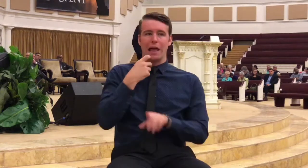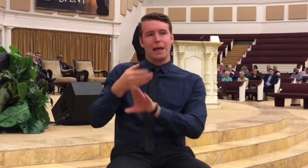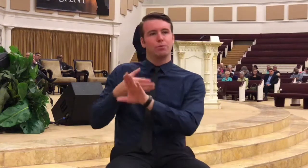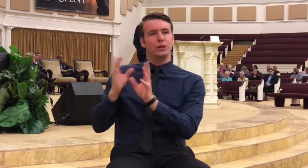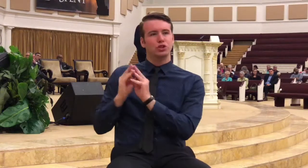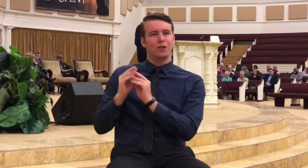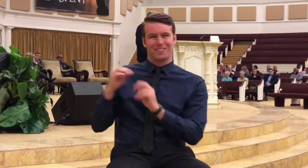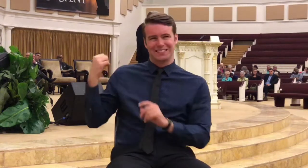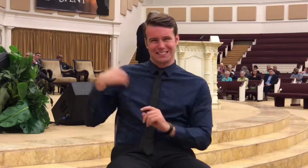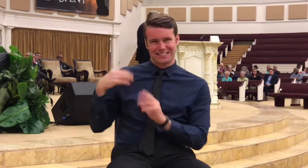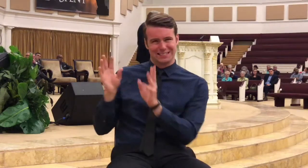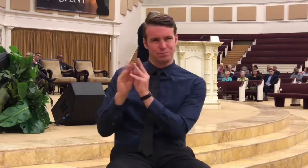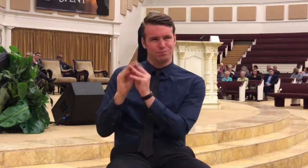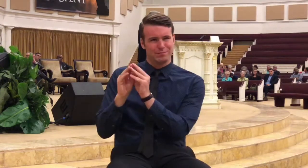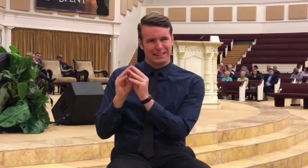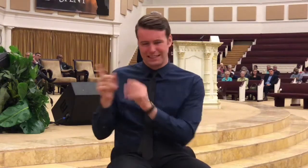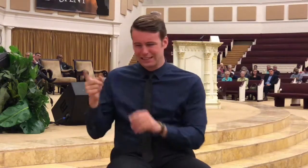I said,